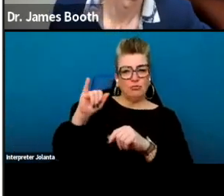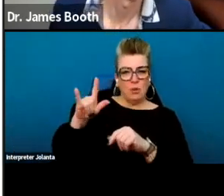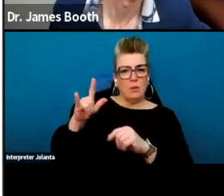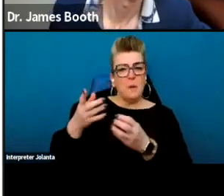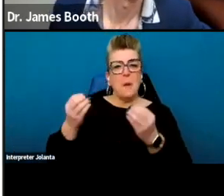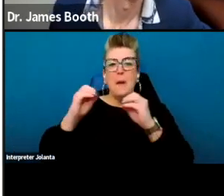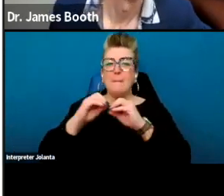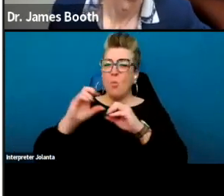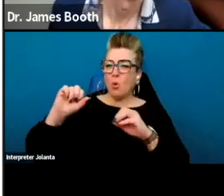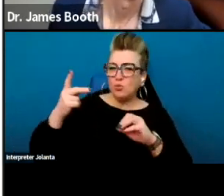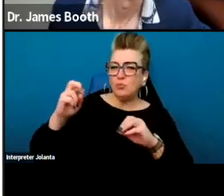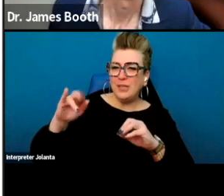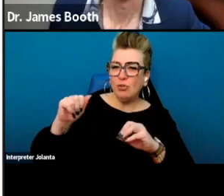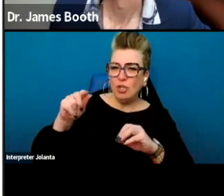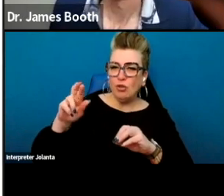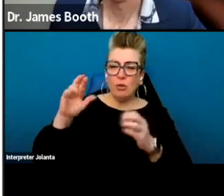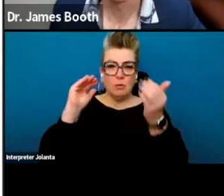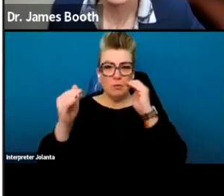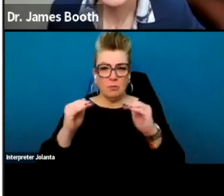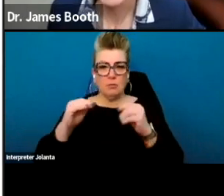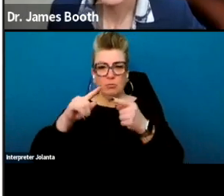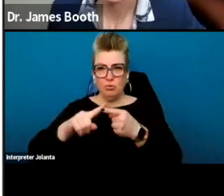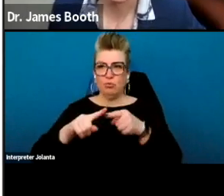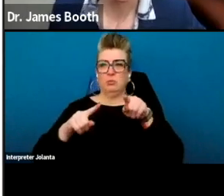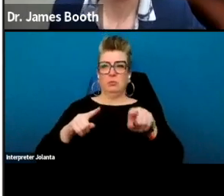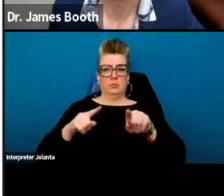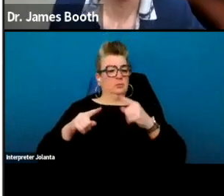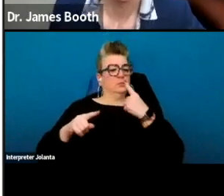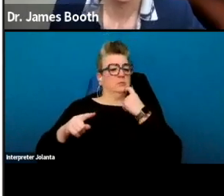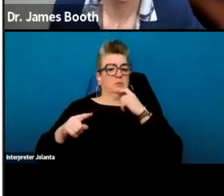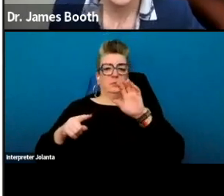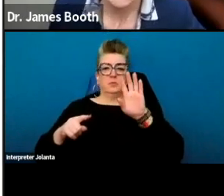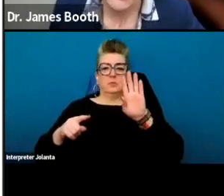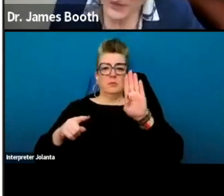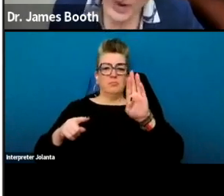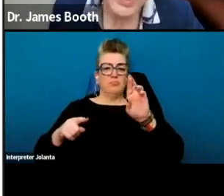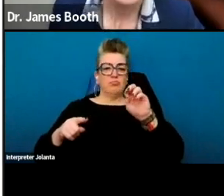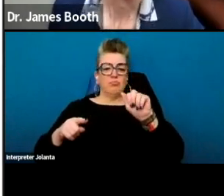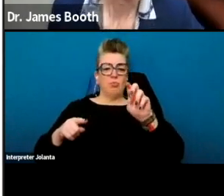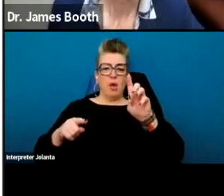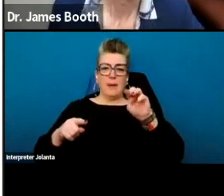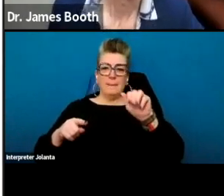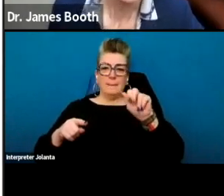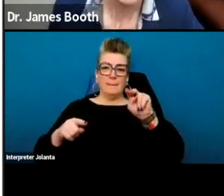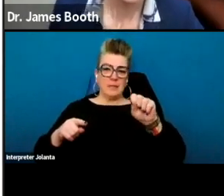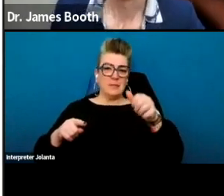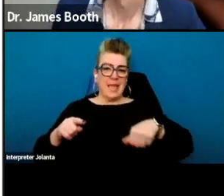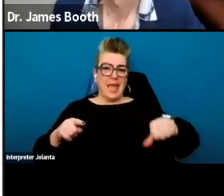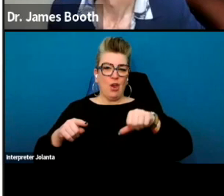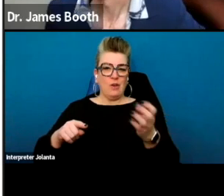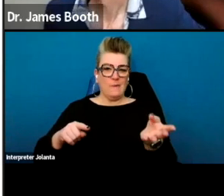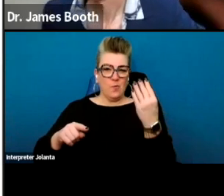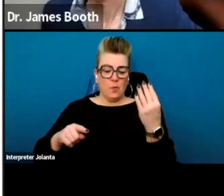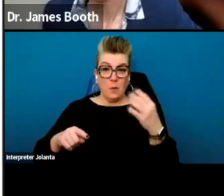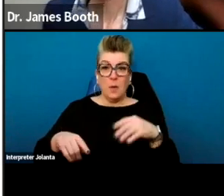of the inferior frontal, involving Brodmann's area 44 in particular. So the dorsal pathway is certainly